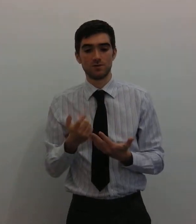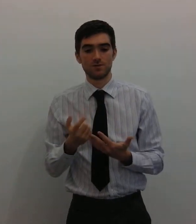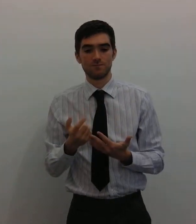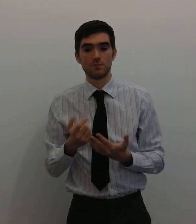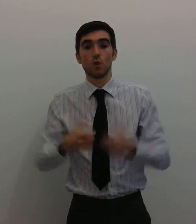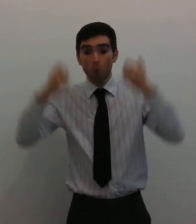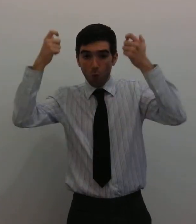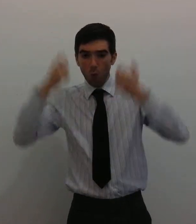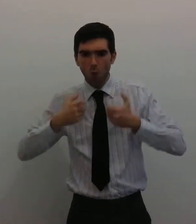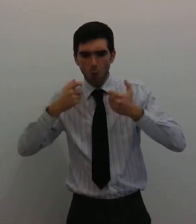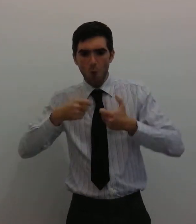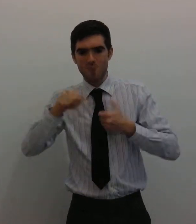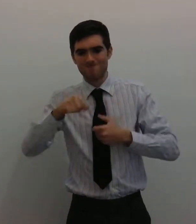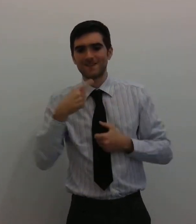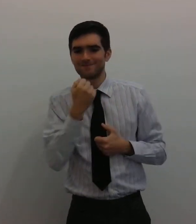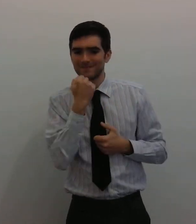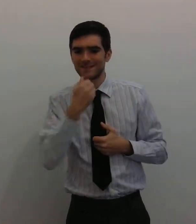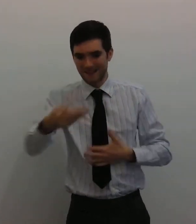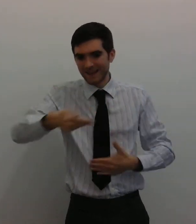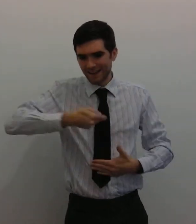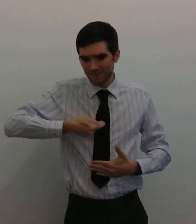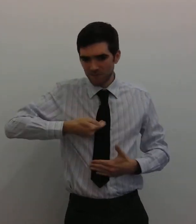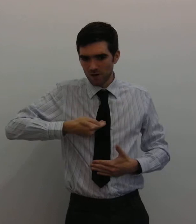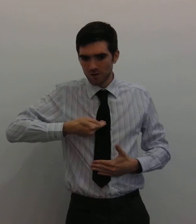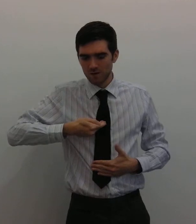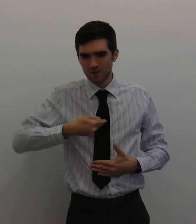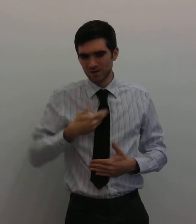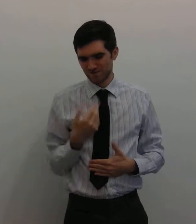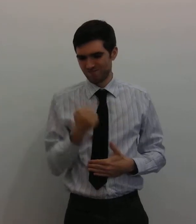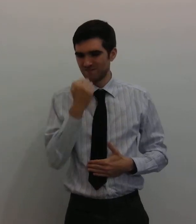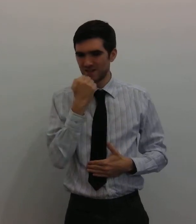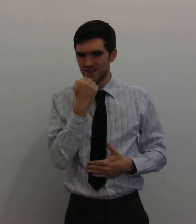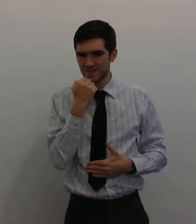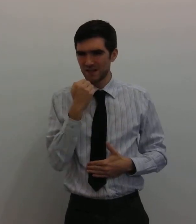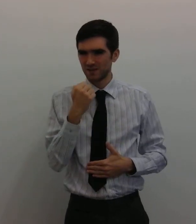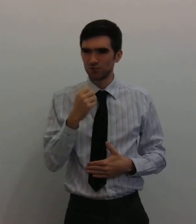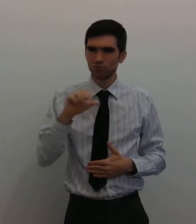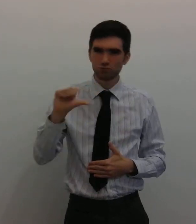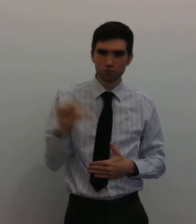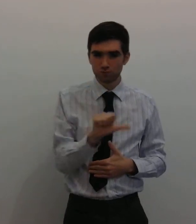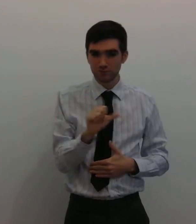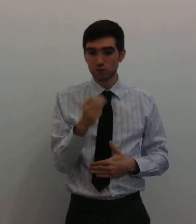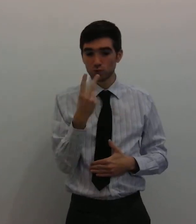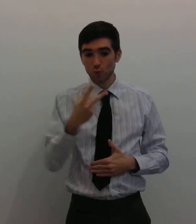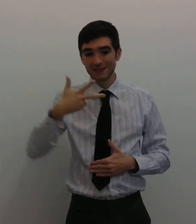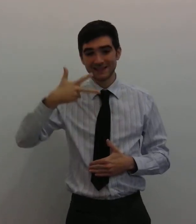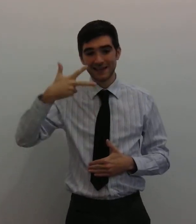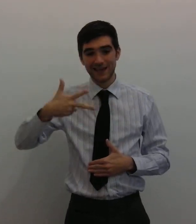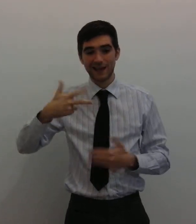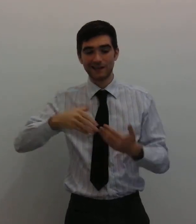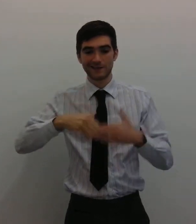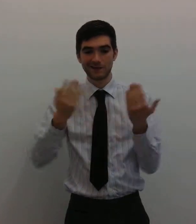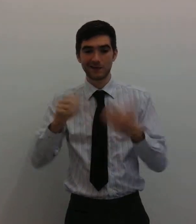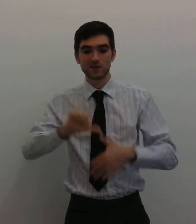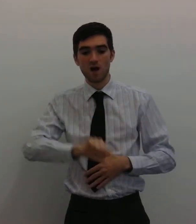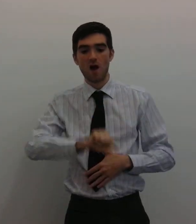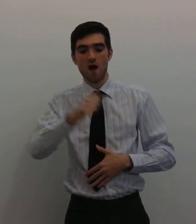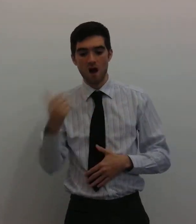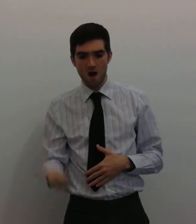court, and the date will be within at least 28 days after the date when that notice